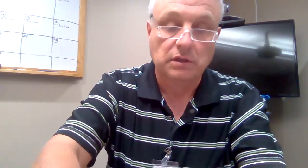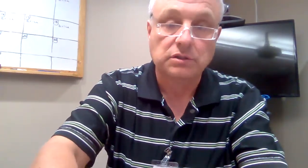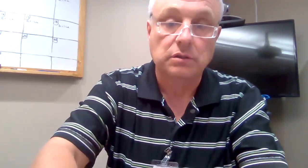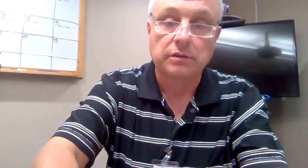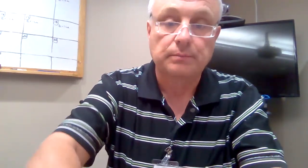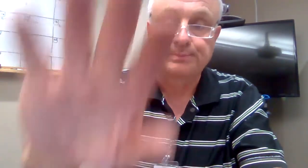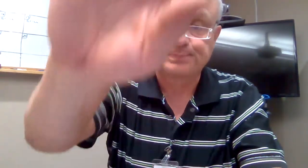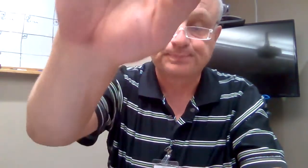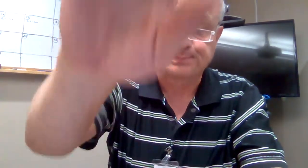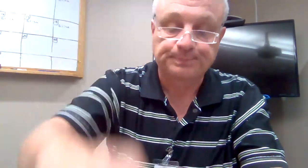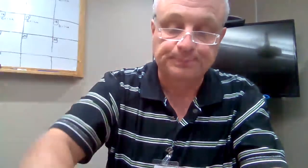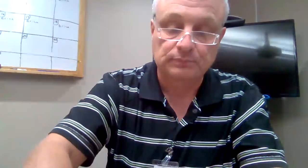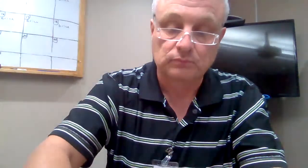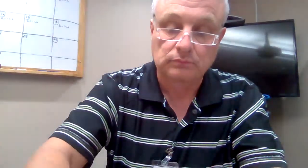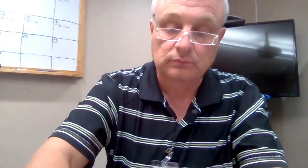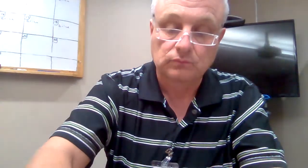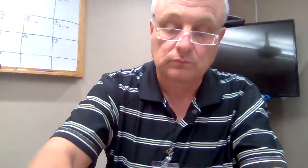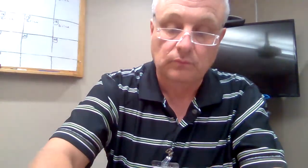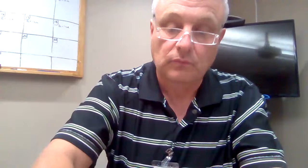sure.